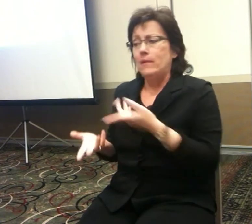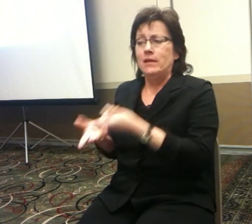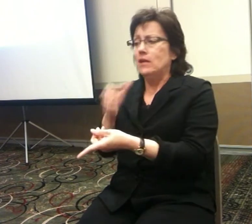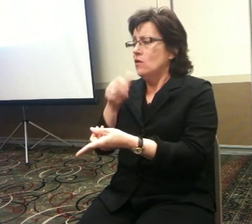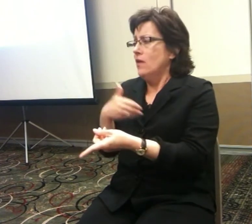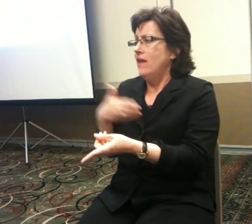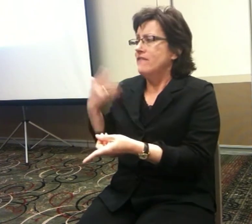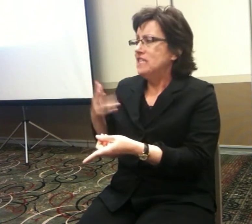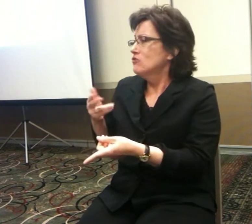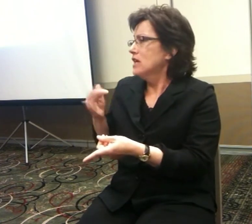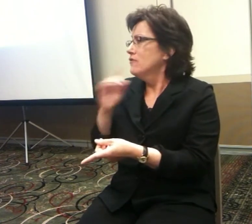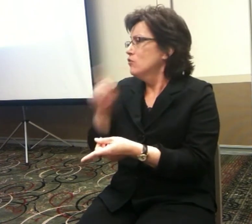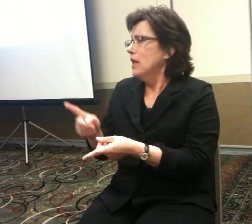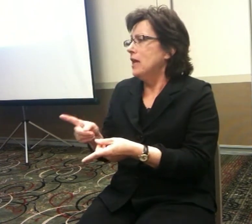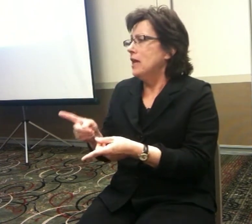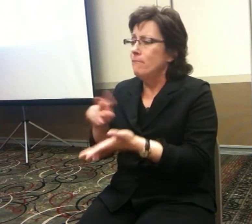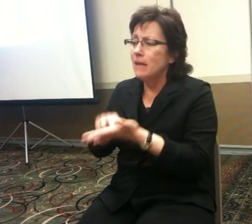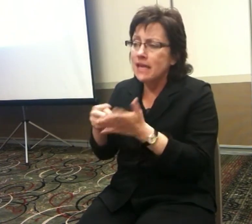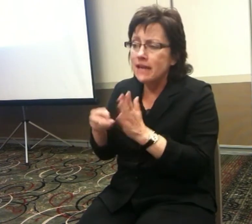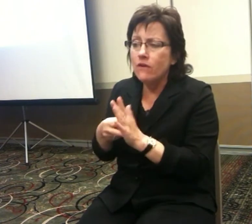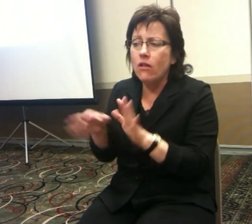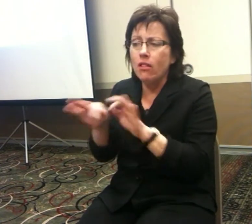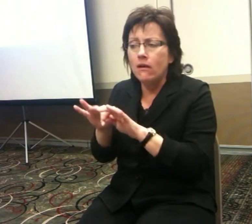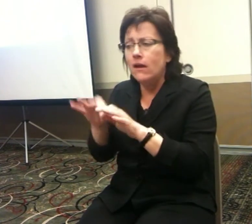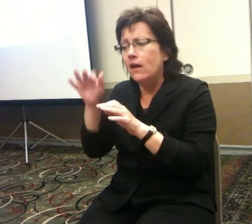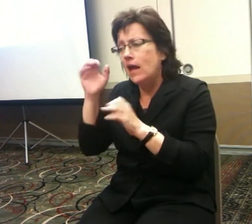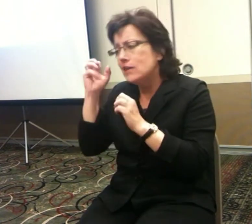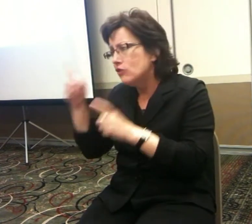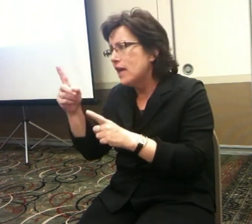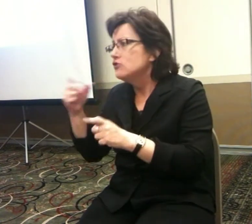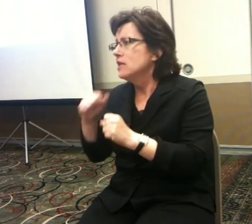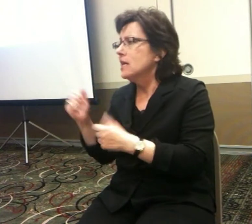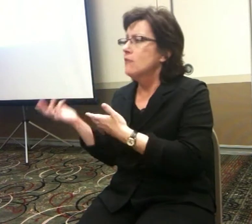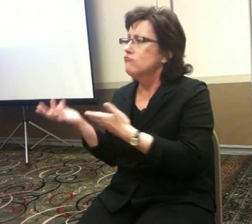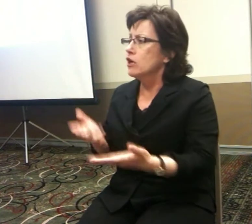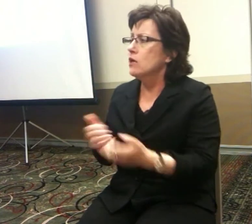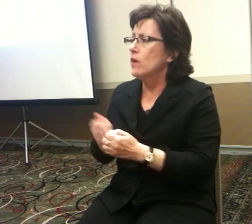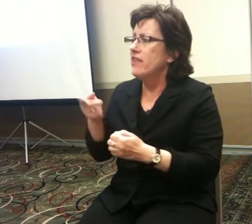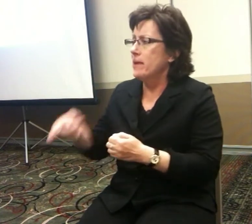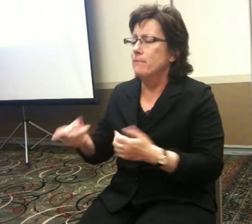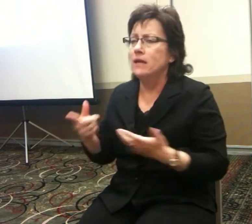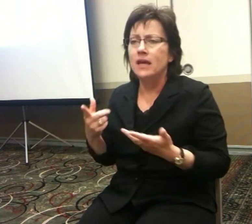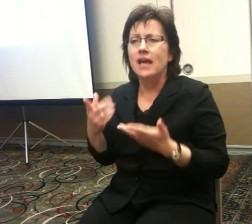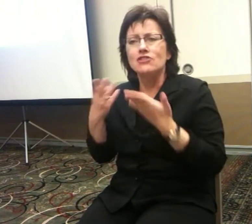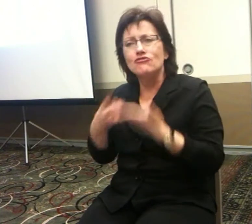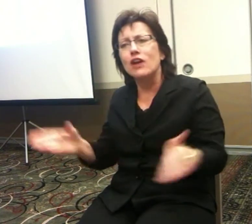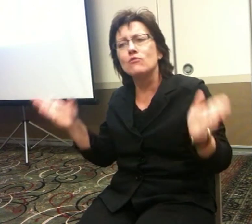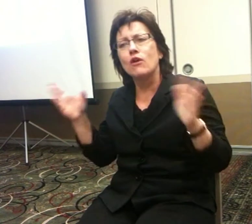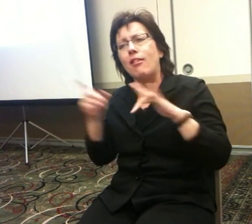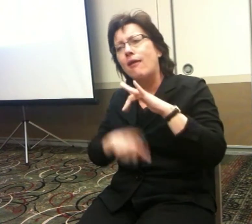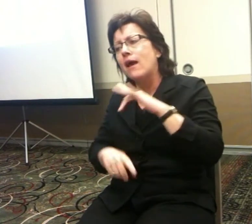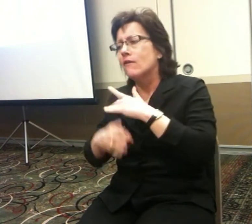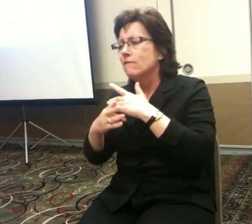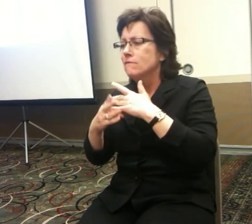really meaningful education that he can bring to the table. And there's a general lack of just overall material that he's got that he can bring to